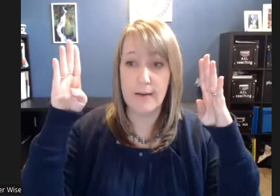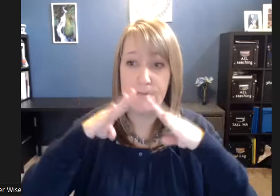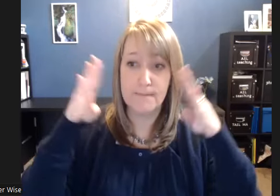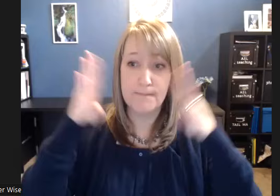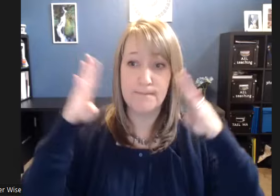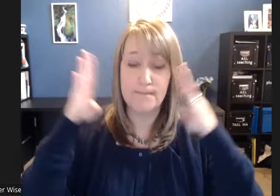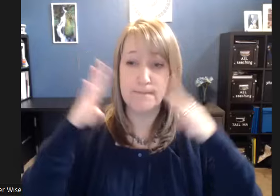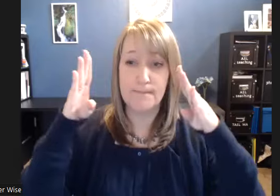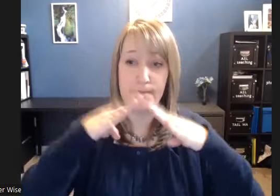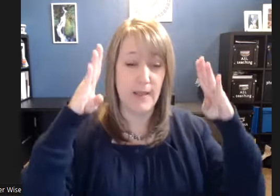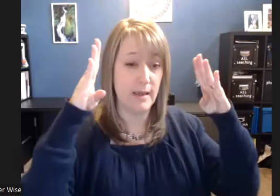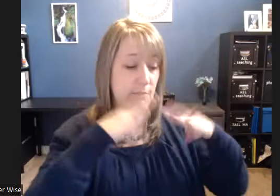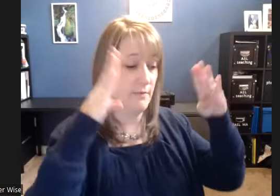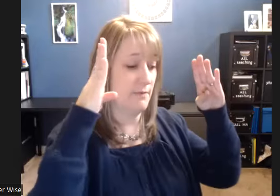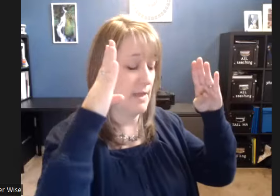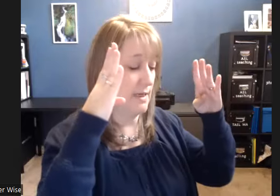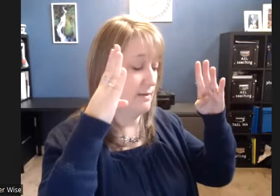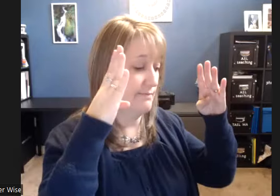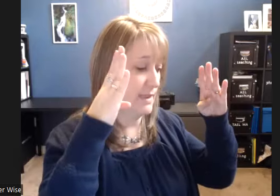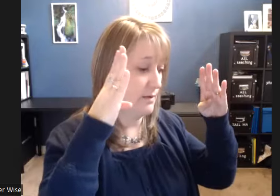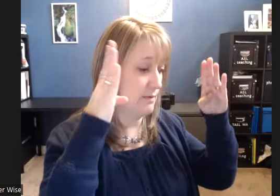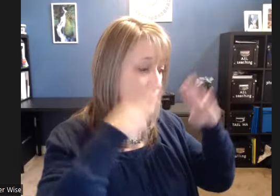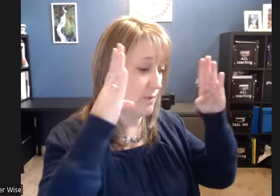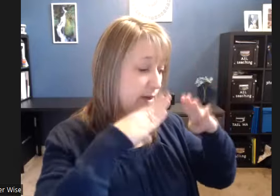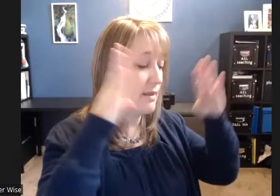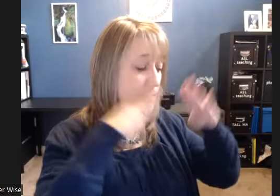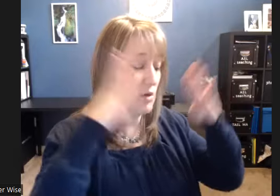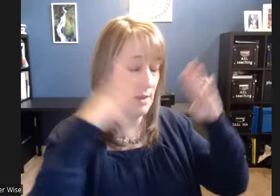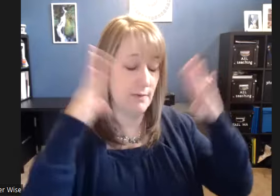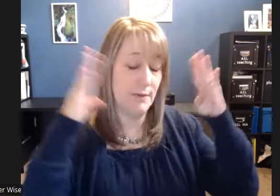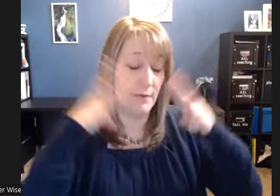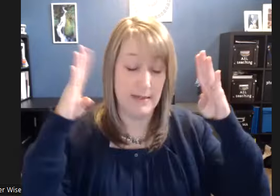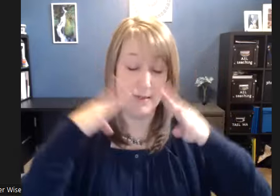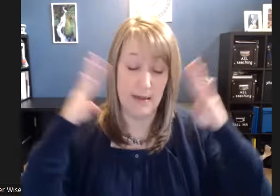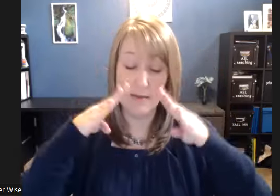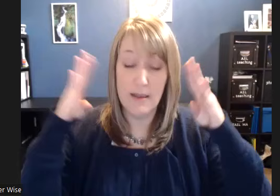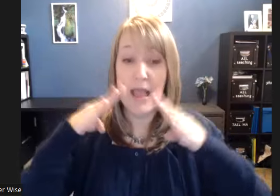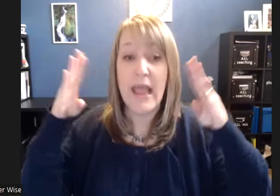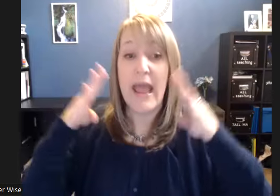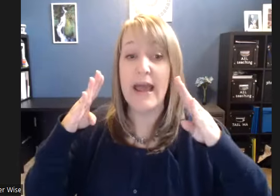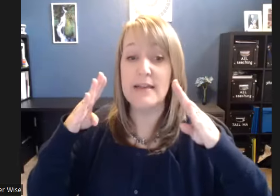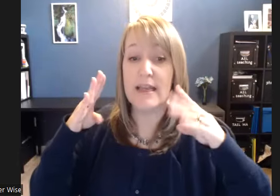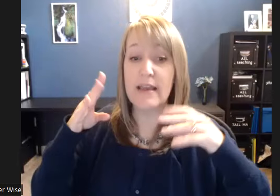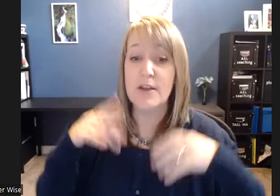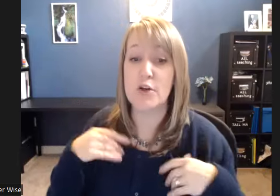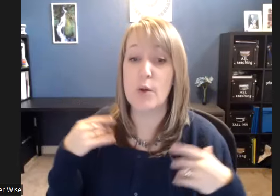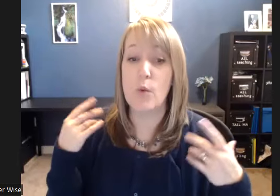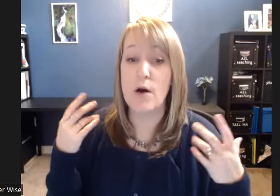gonna like, I don't know, repeat the motion in front of your face, I guess. And again, you're gonna